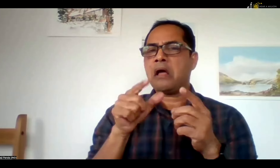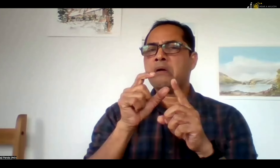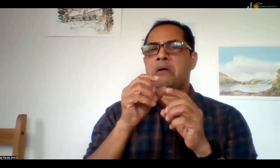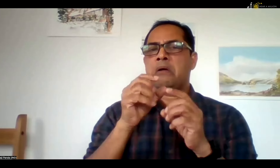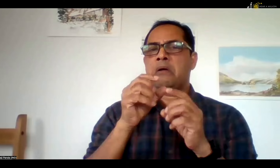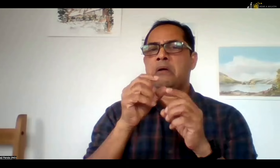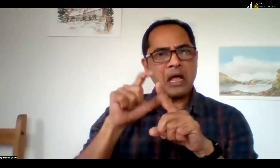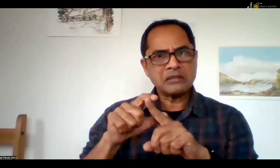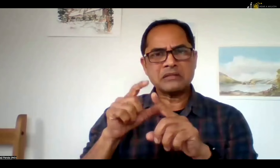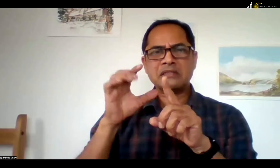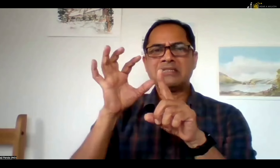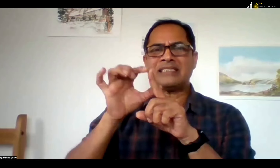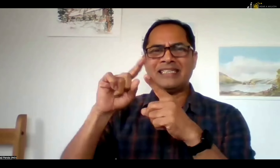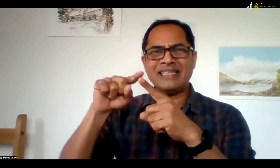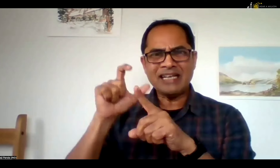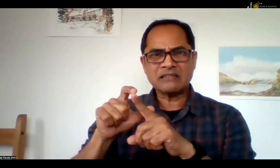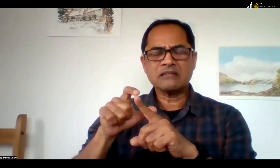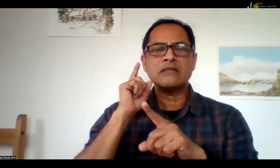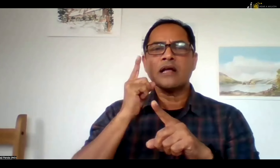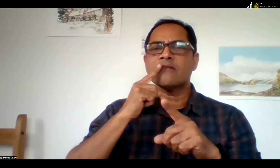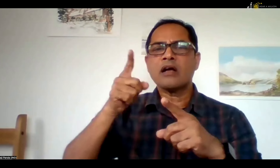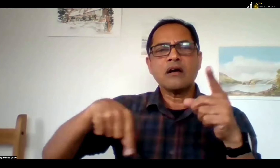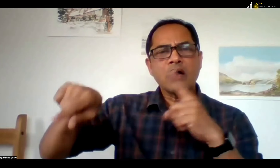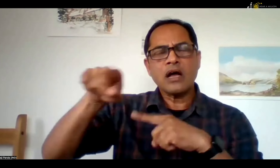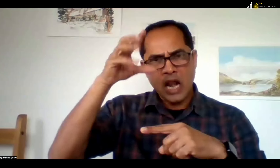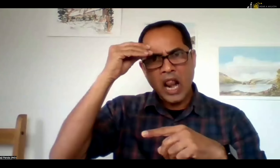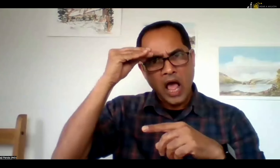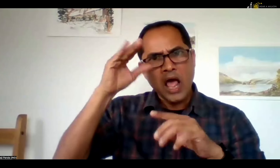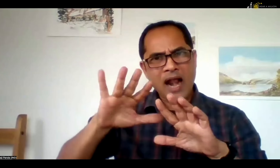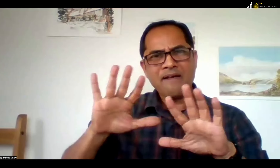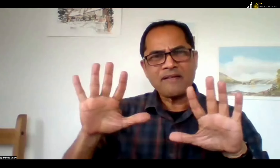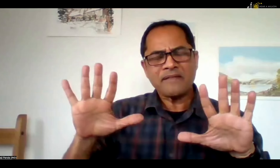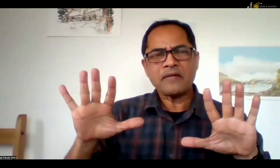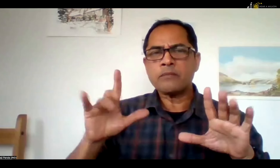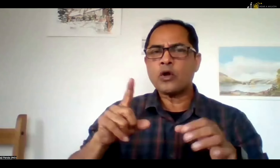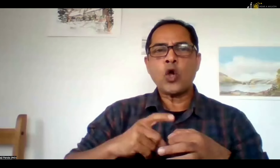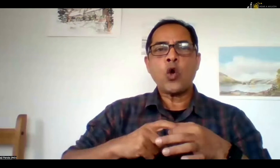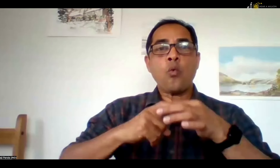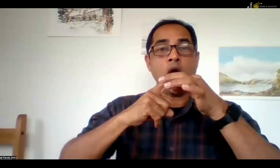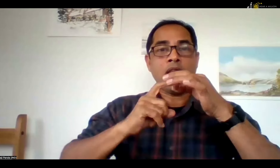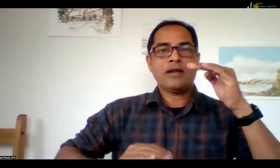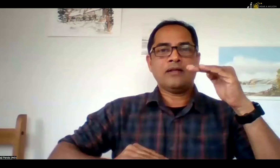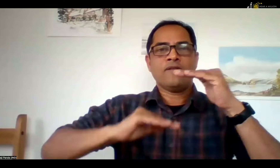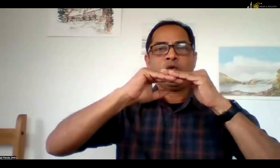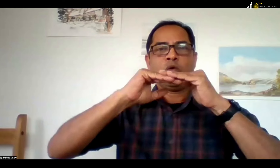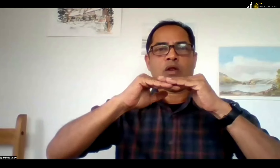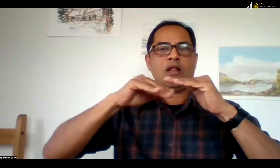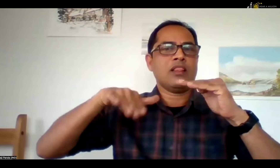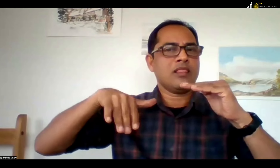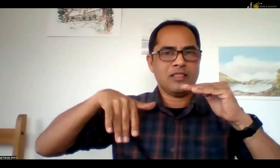fully educated and educated optimally to their best, to their max, they can stand up and get into various